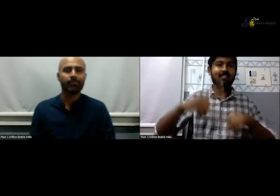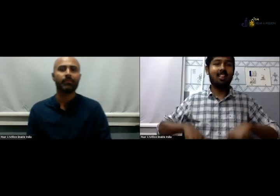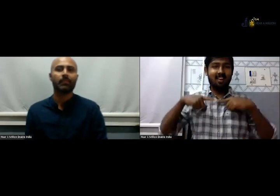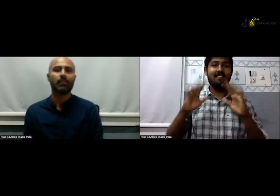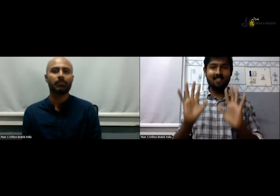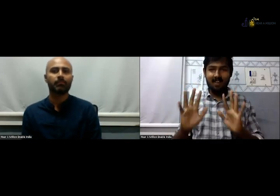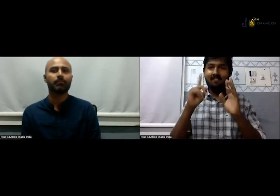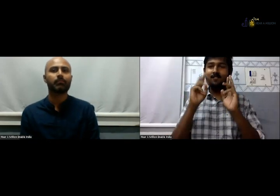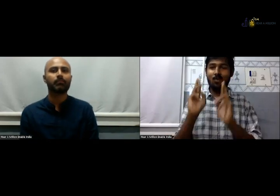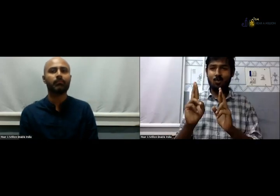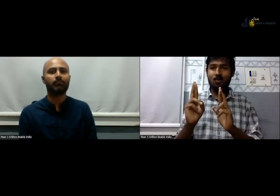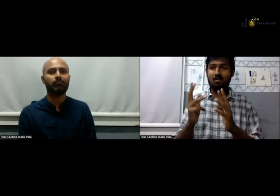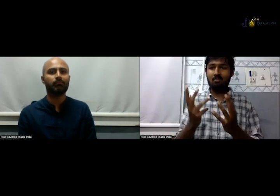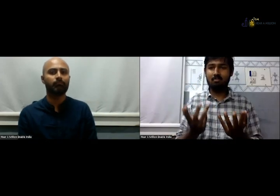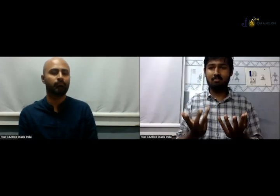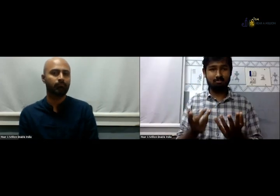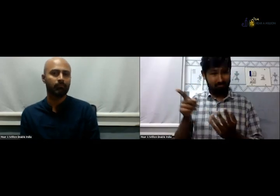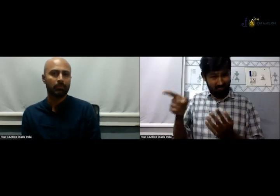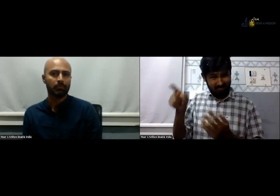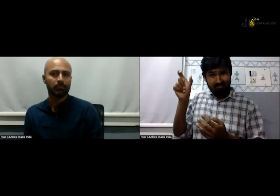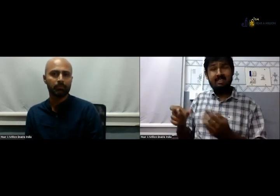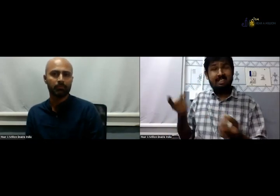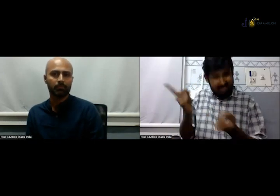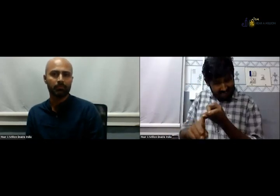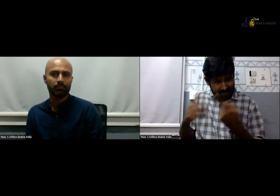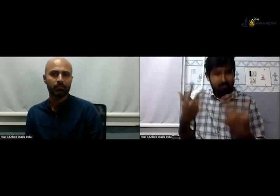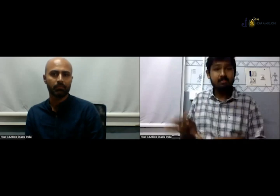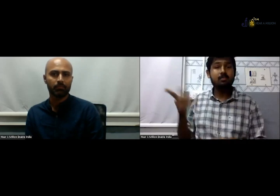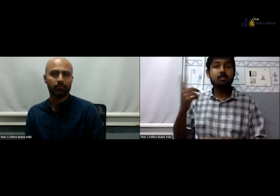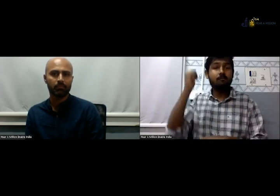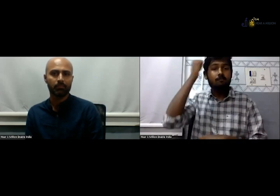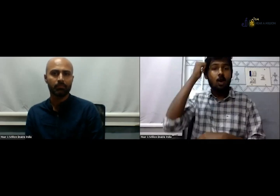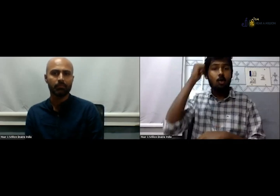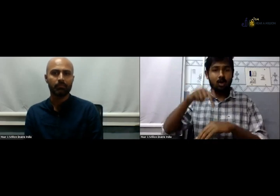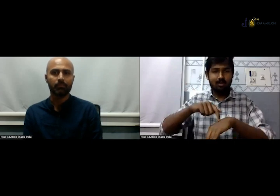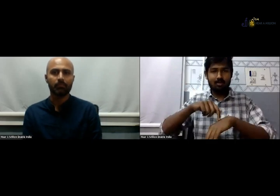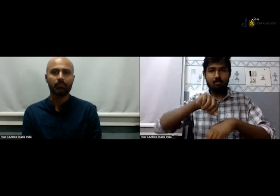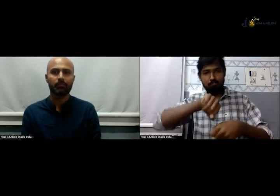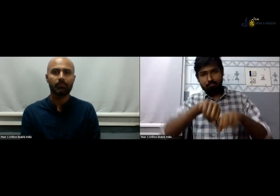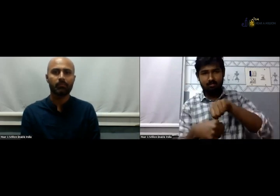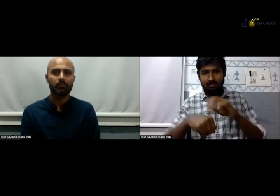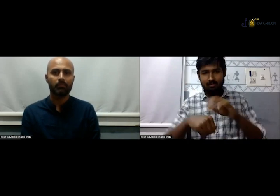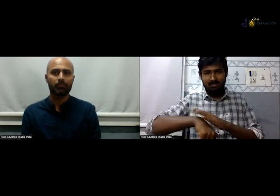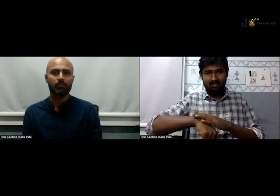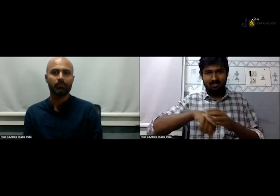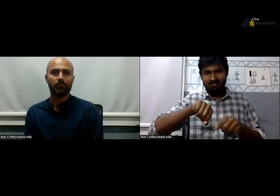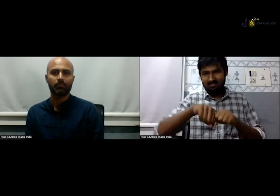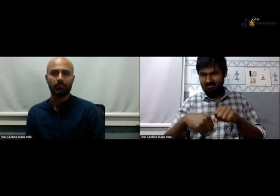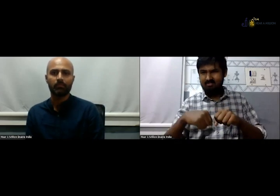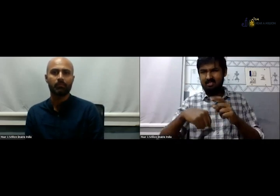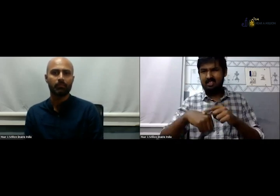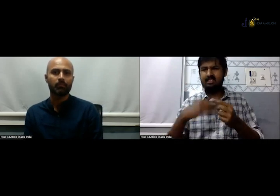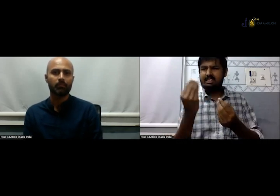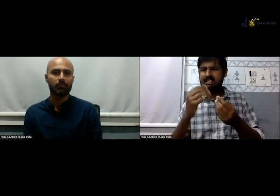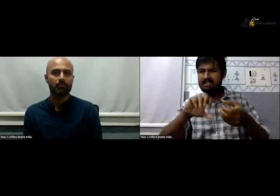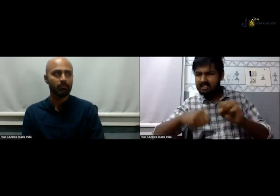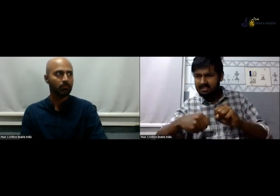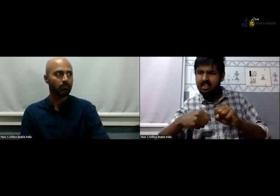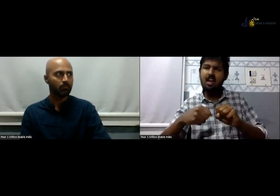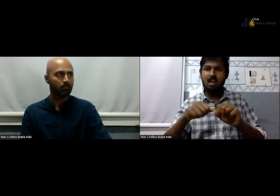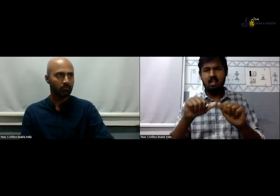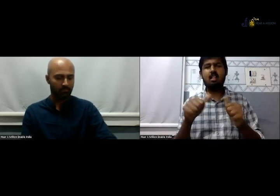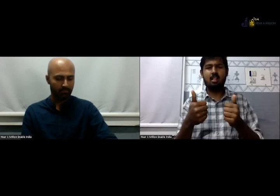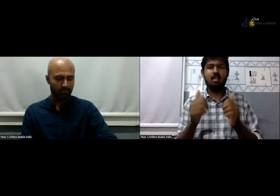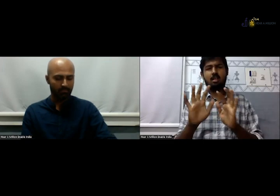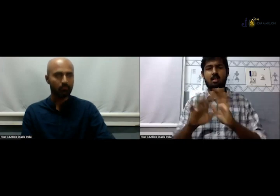good times together over there. And they had, hopes, and they thought that, yes, we have, so many hopes to do that. She had a